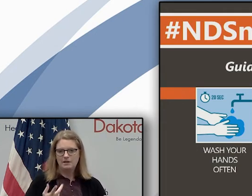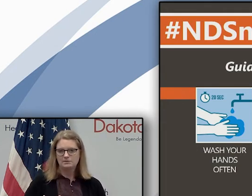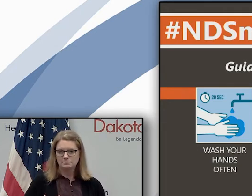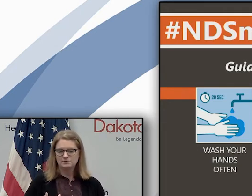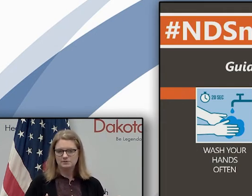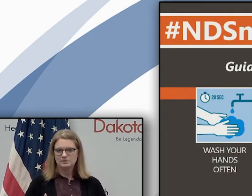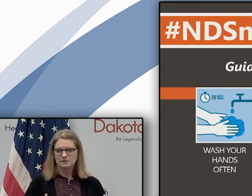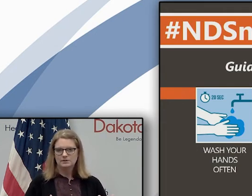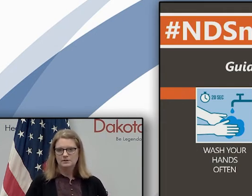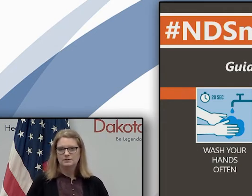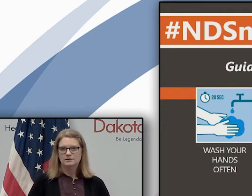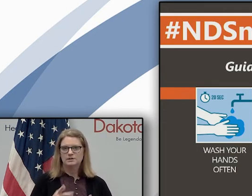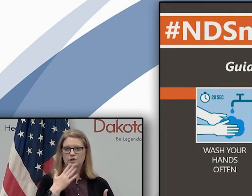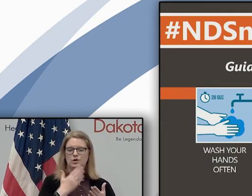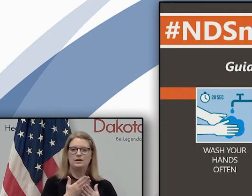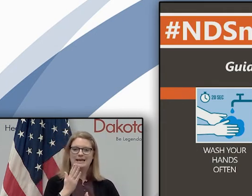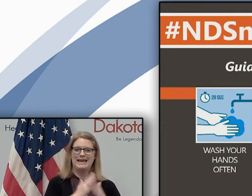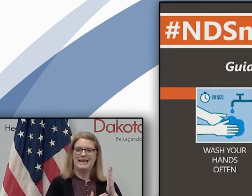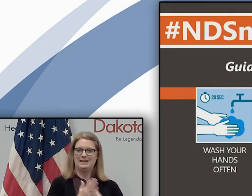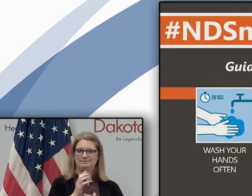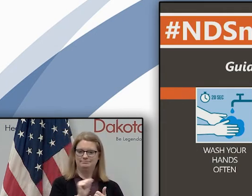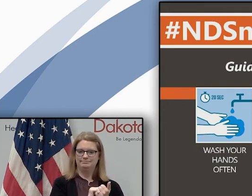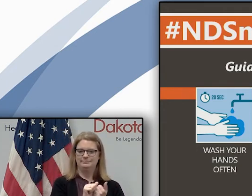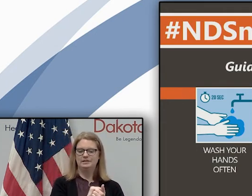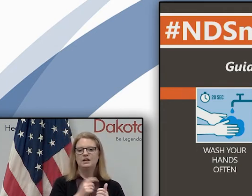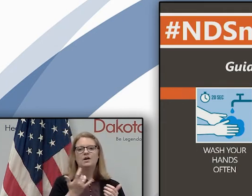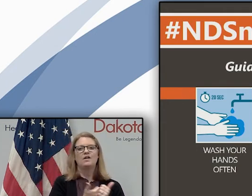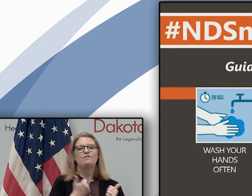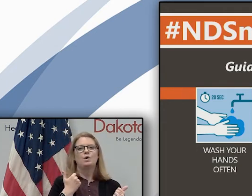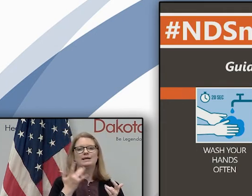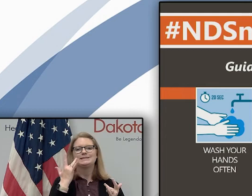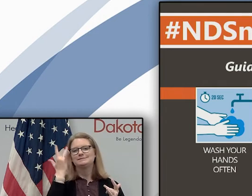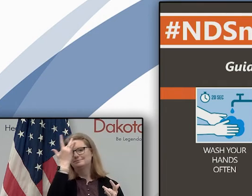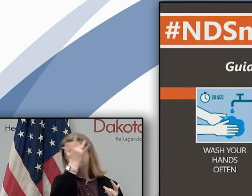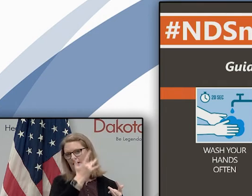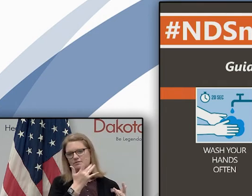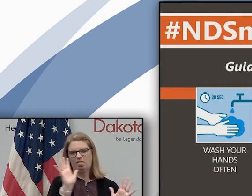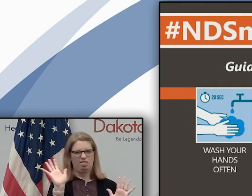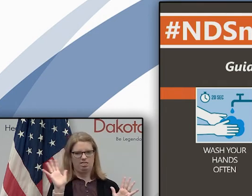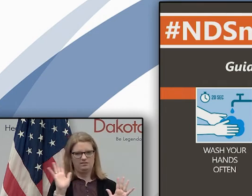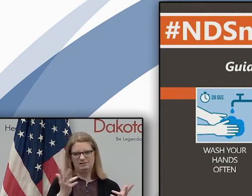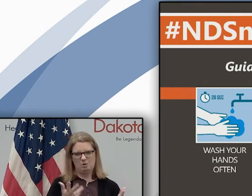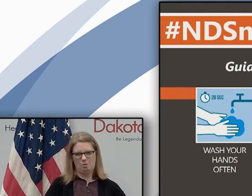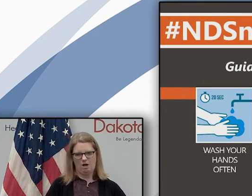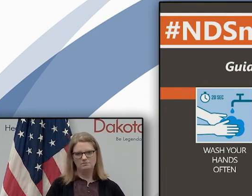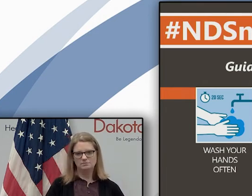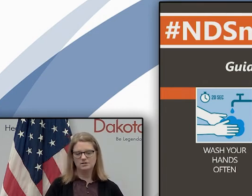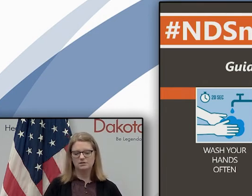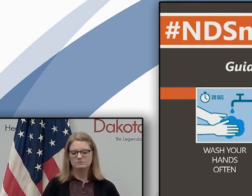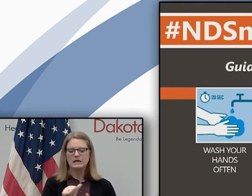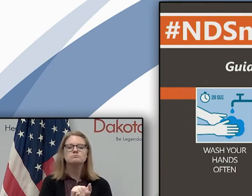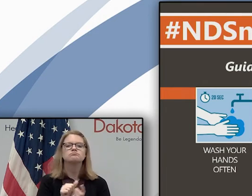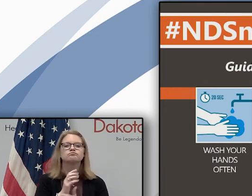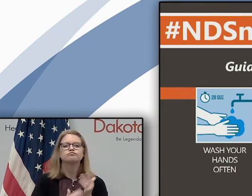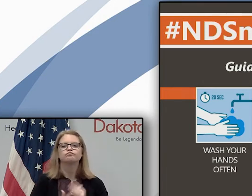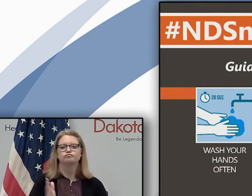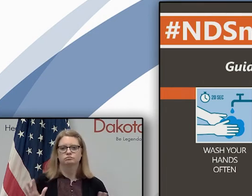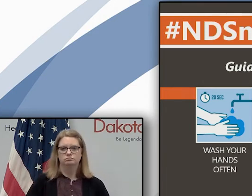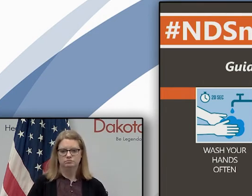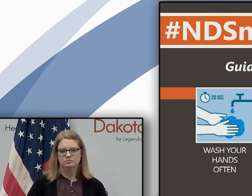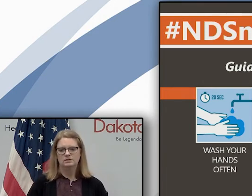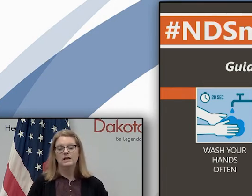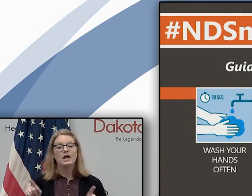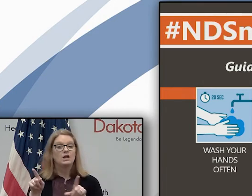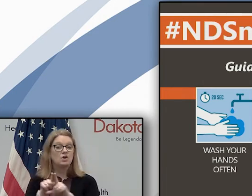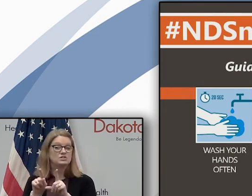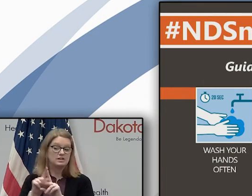if you, in addition to good hand hygiene, avoid touching your own face and giving it to yourself. And for those, again, that work in custodial services, and we